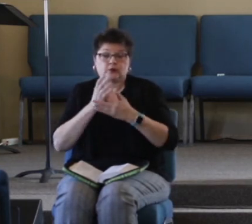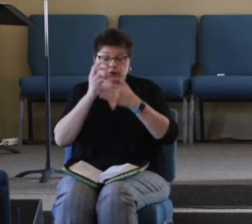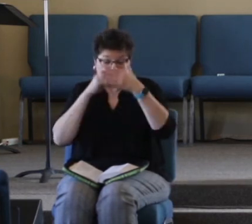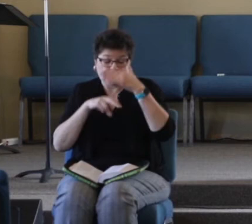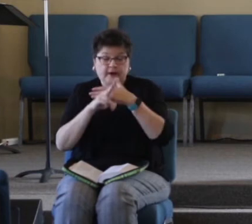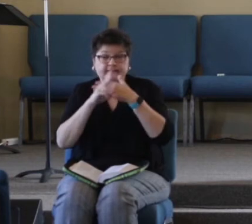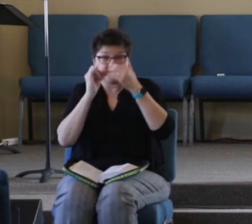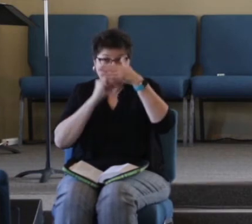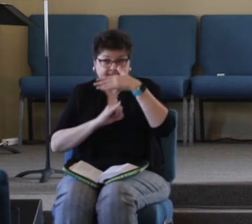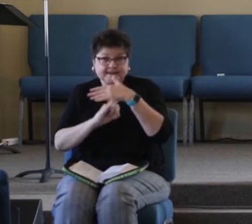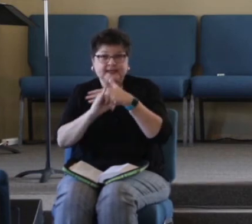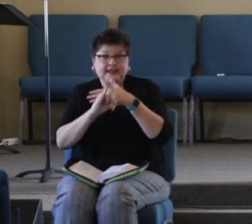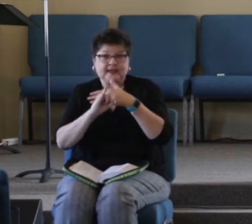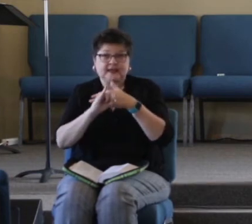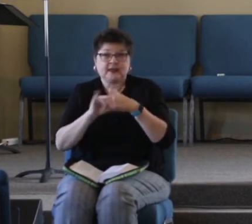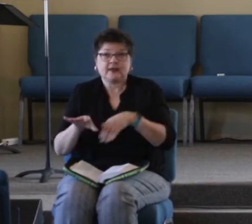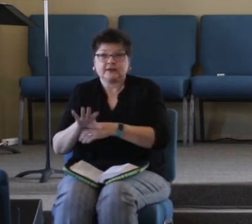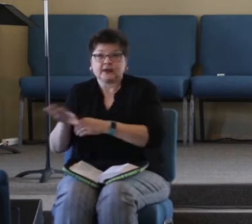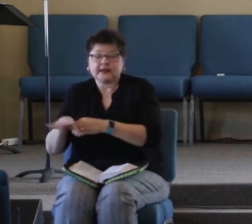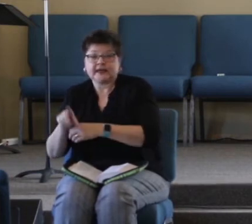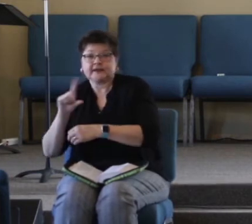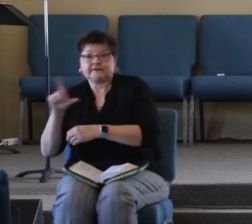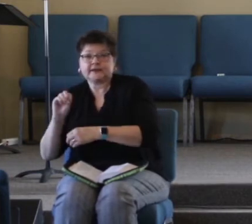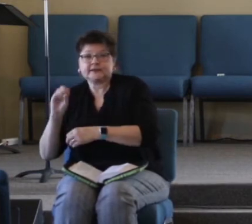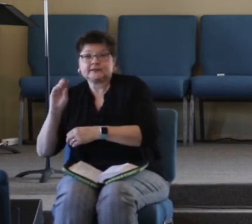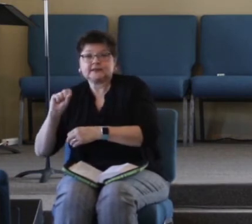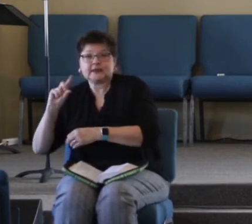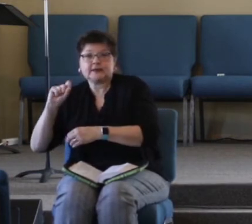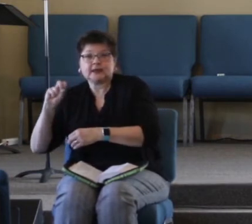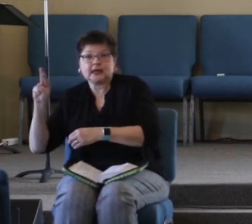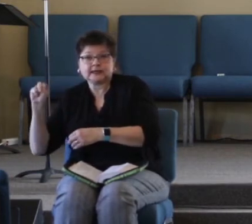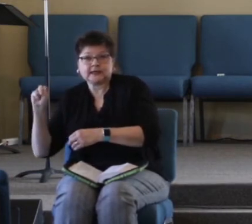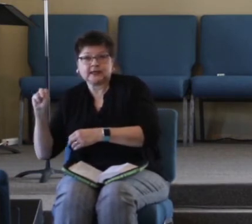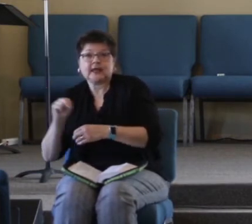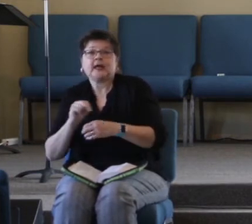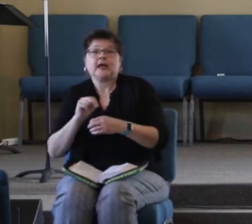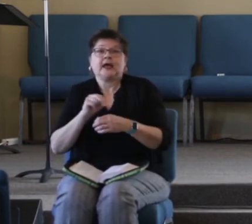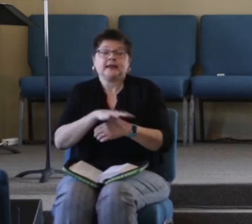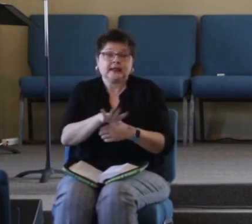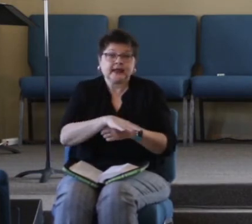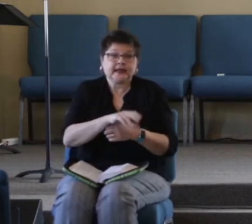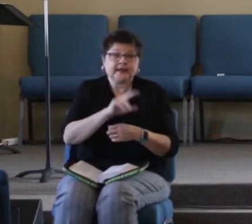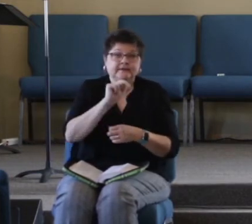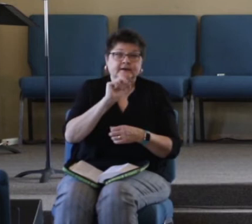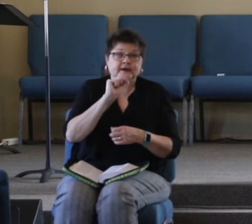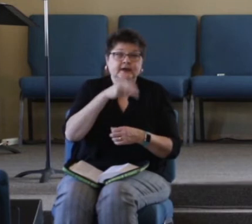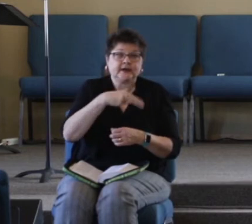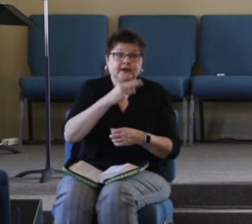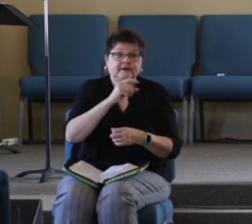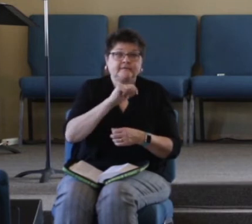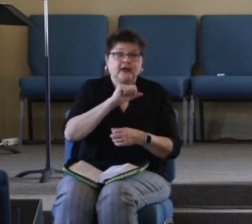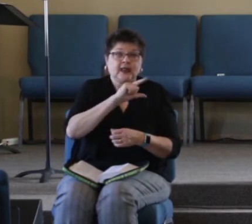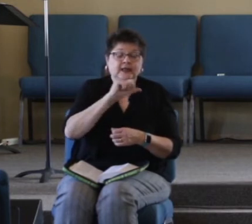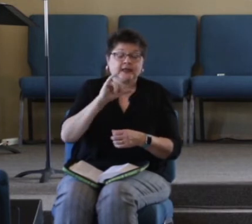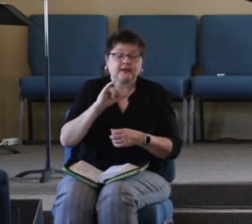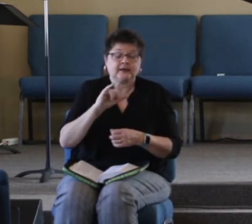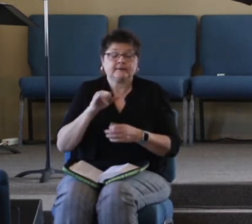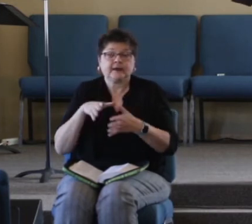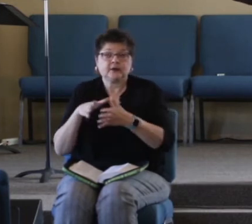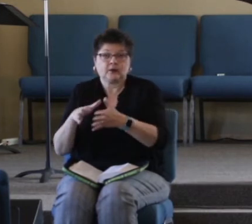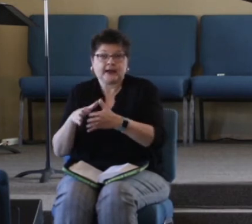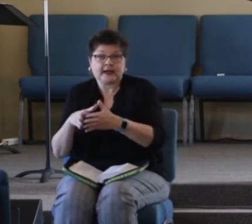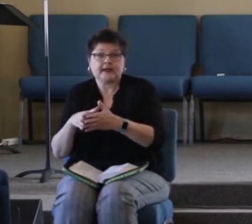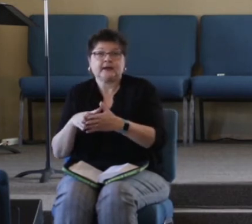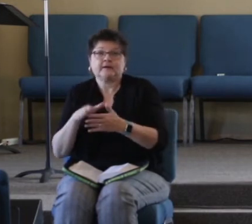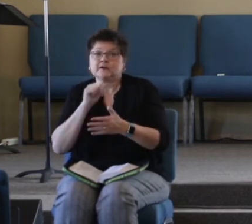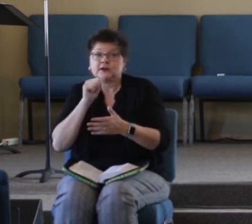of Zebulun and the land of Naphtali, by way of the sea, beyond the Jordan, Galilee of the Gentiles, the people who